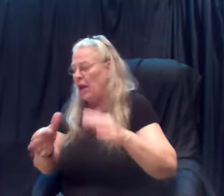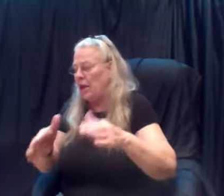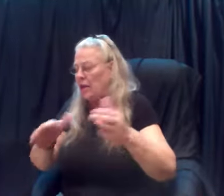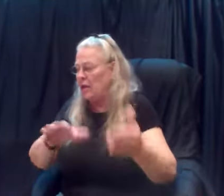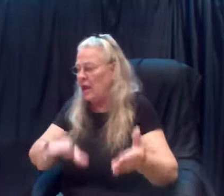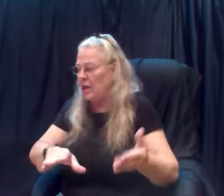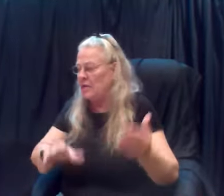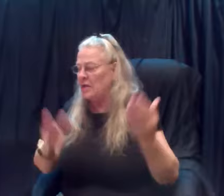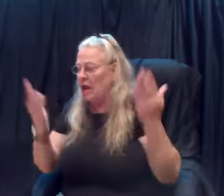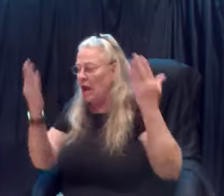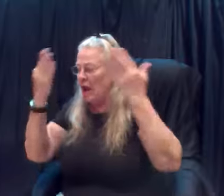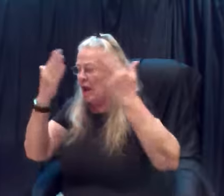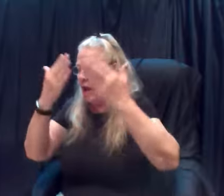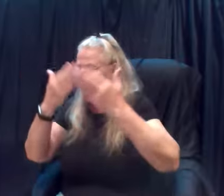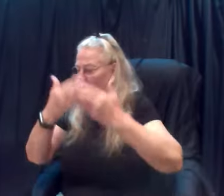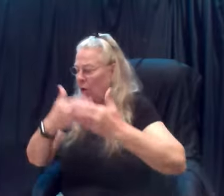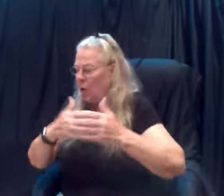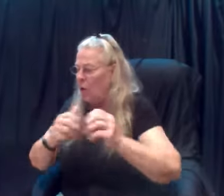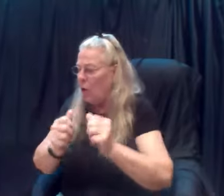in disable